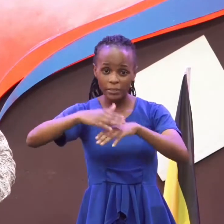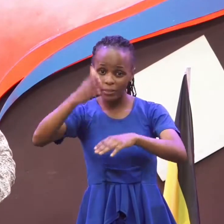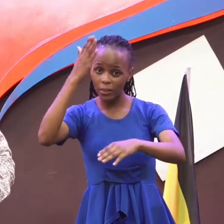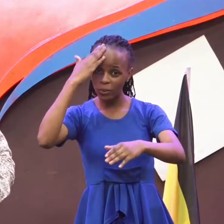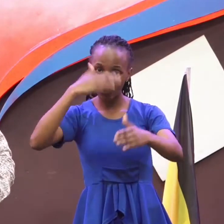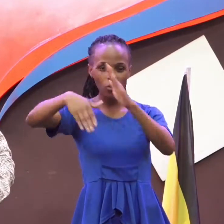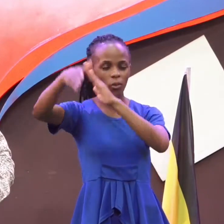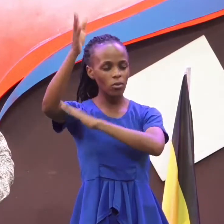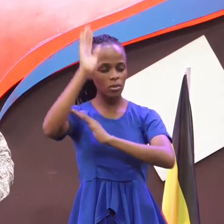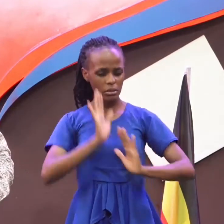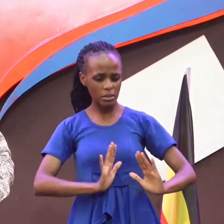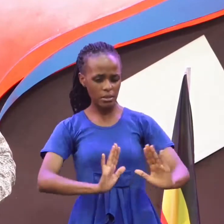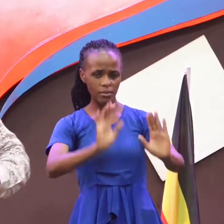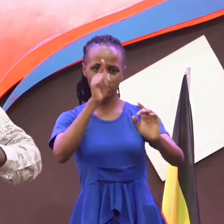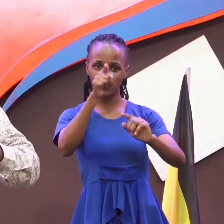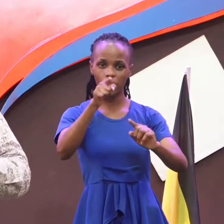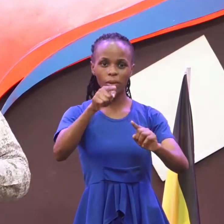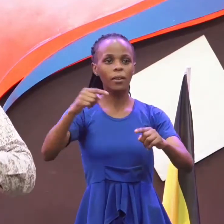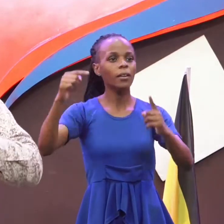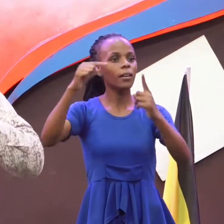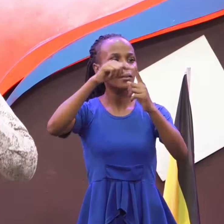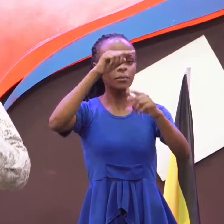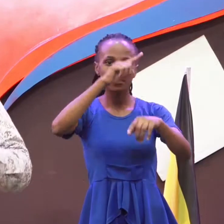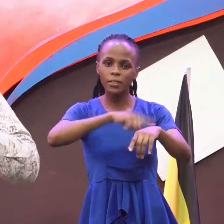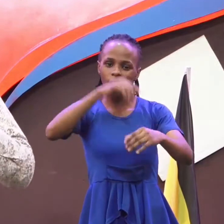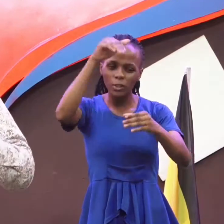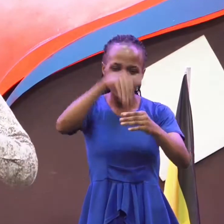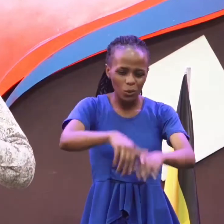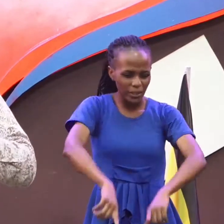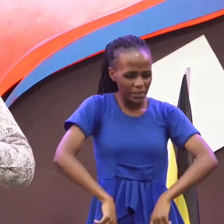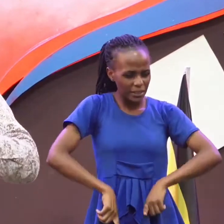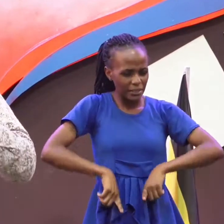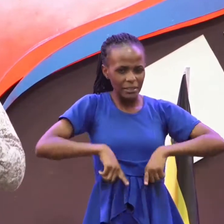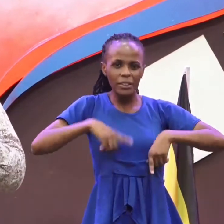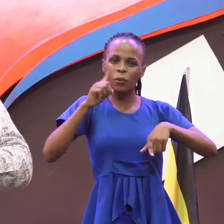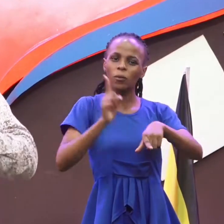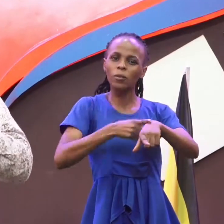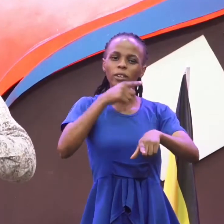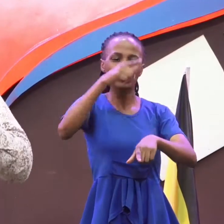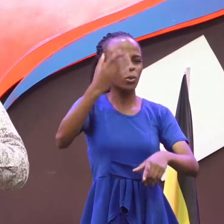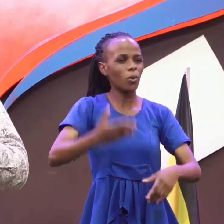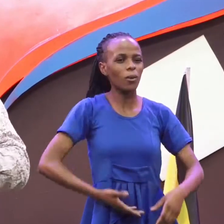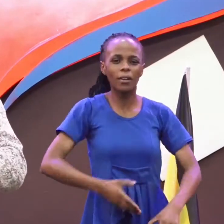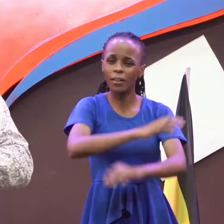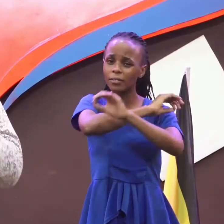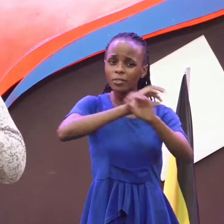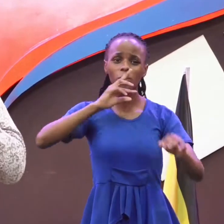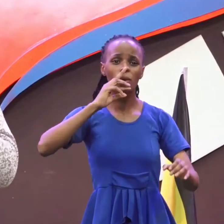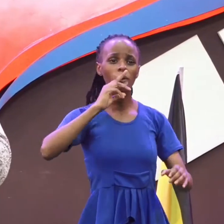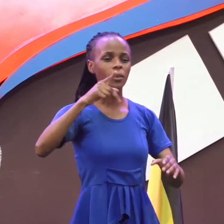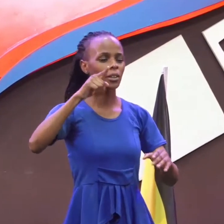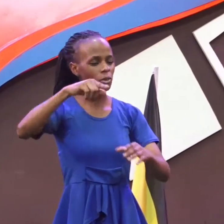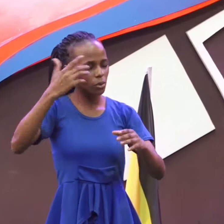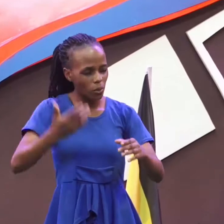You will never know that the Lord has departed you. Okutuusa ng'otuuse mu bulamu nga tokyalina answer, tomanyi kyakuddamu nga